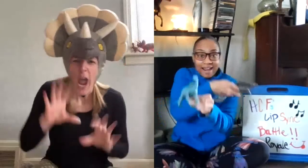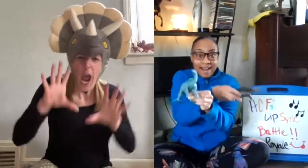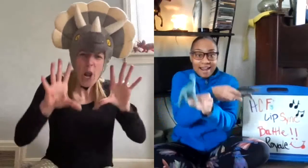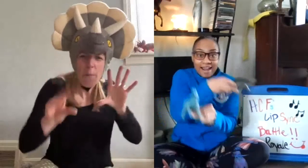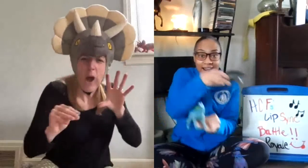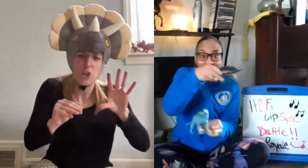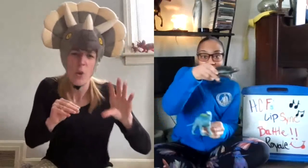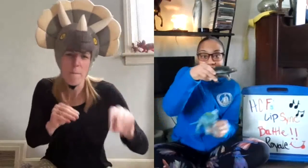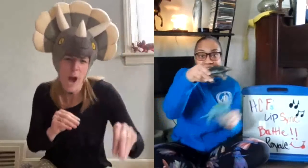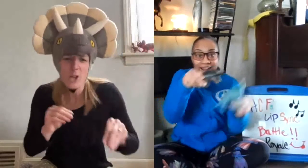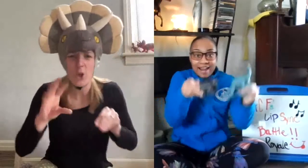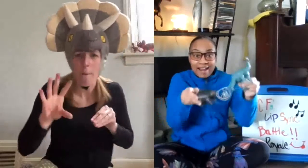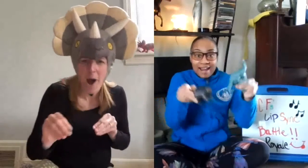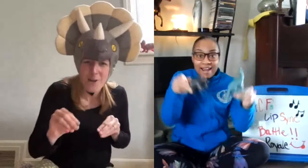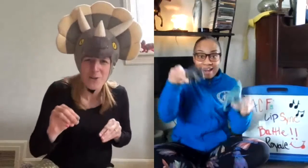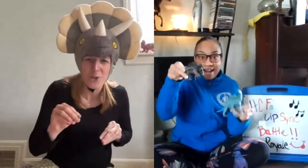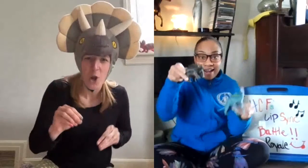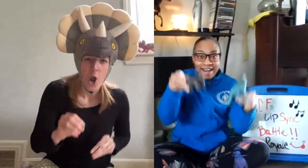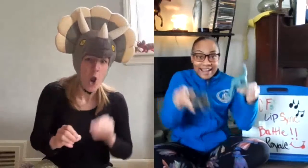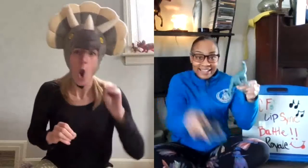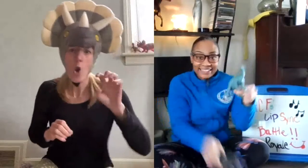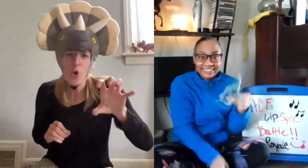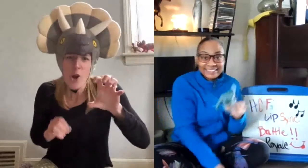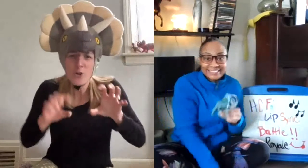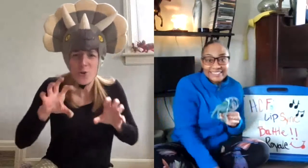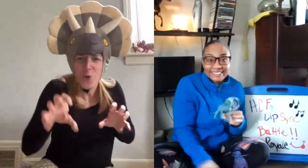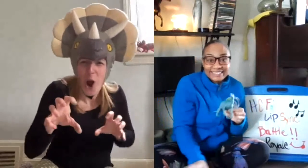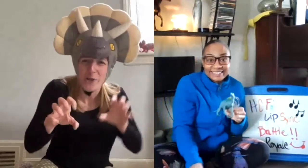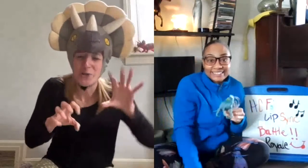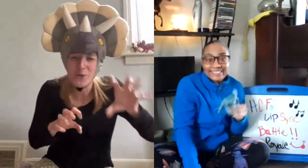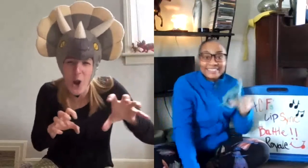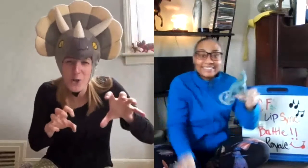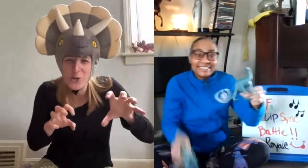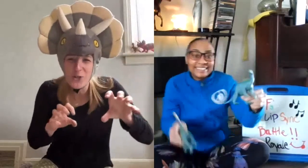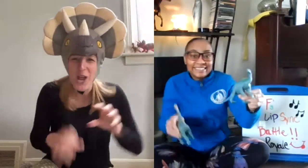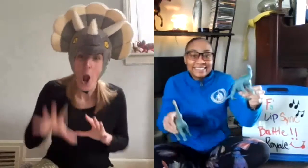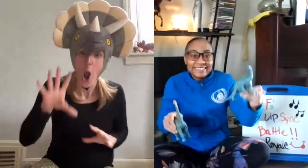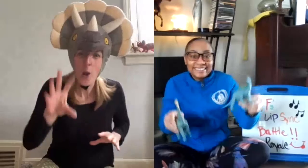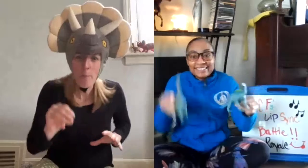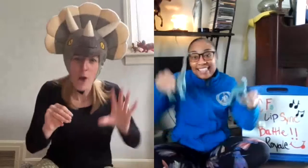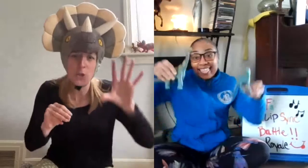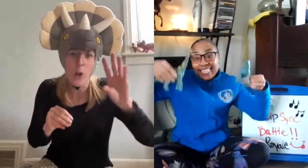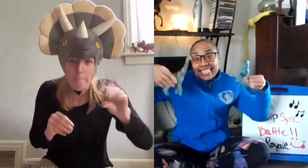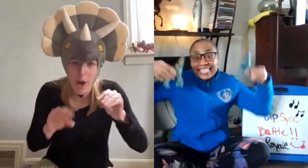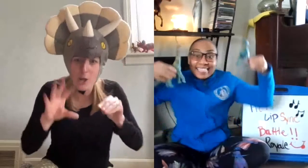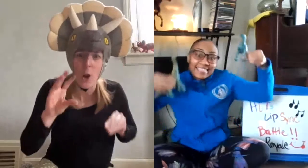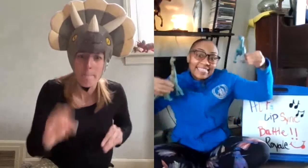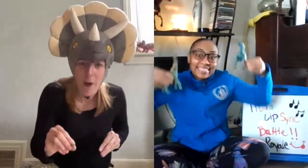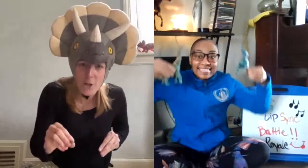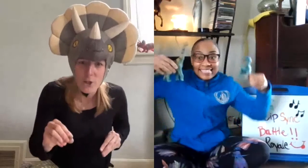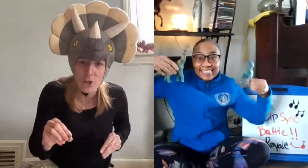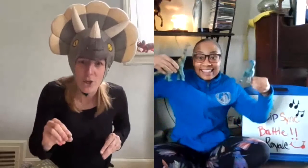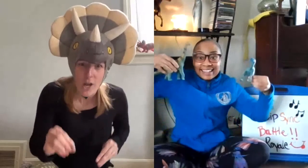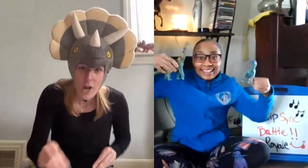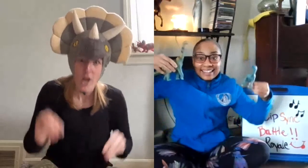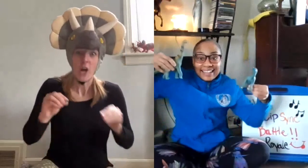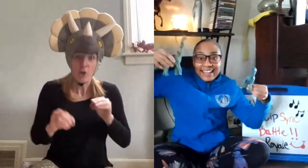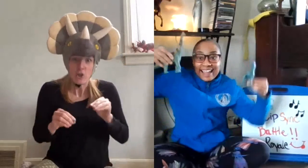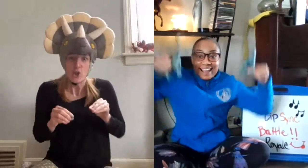crunch, and a munch, munch, munch. Crunch, crunch, crunch, and a munch, munch,